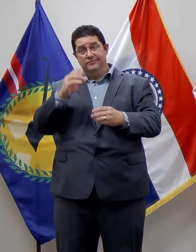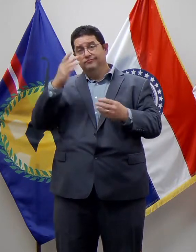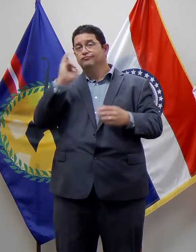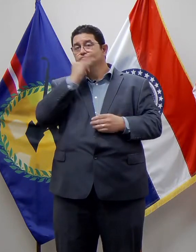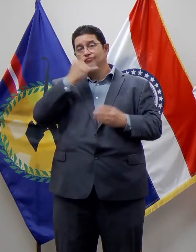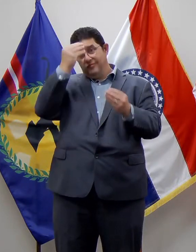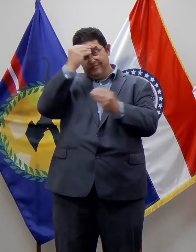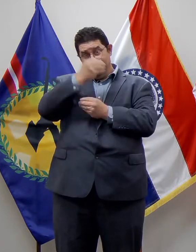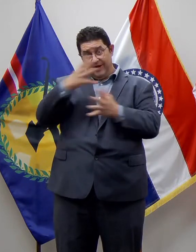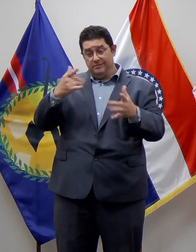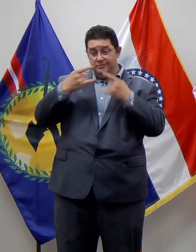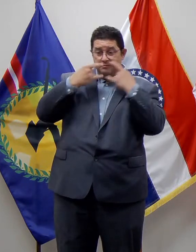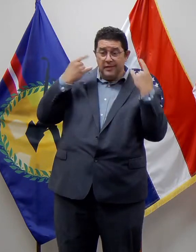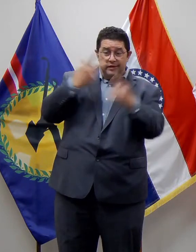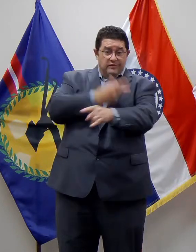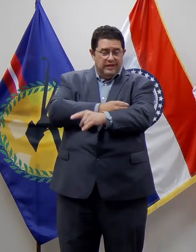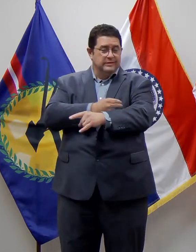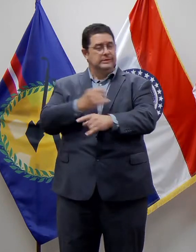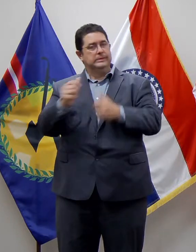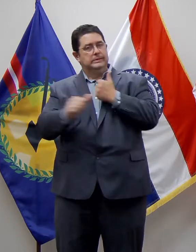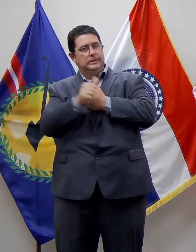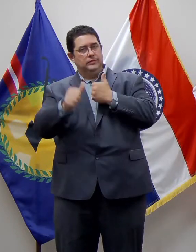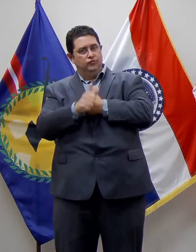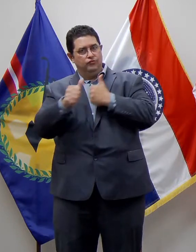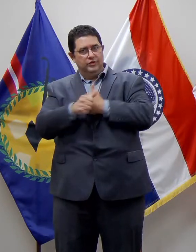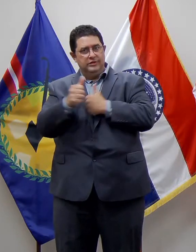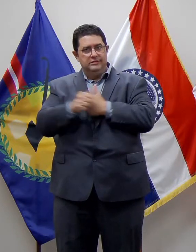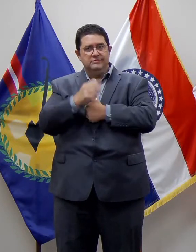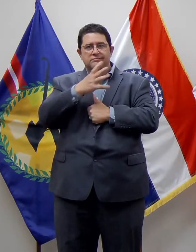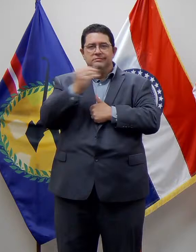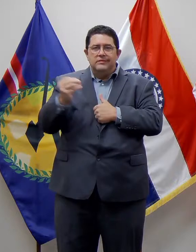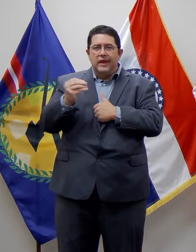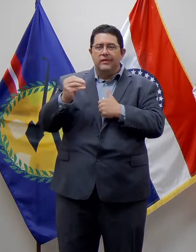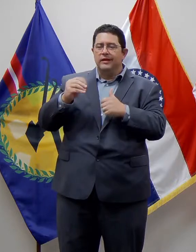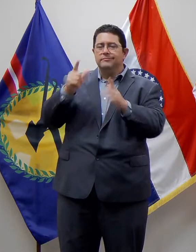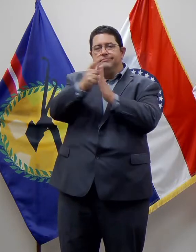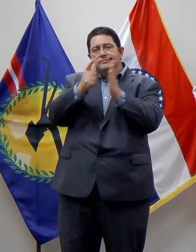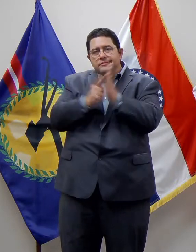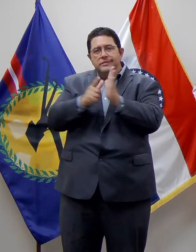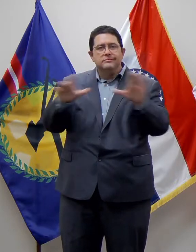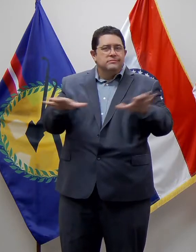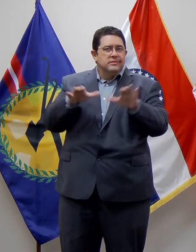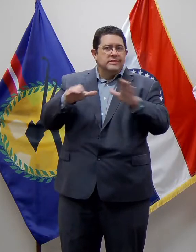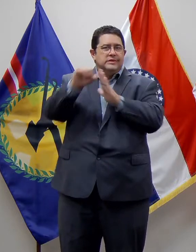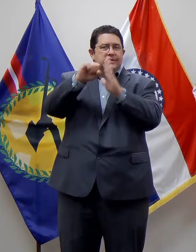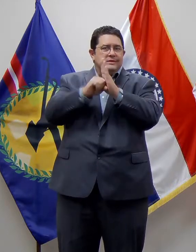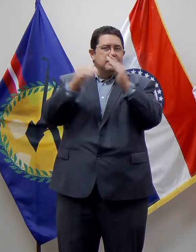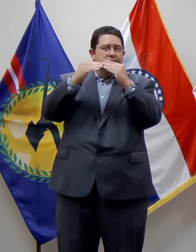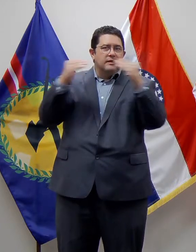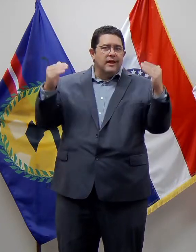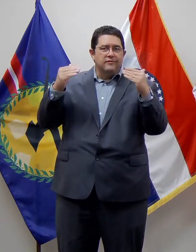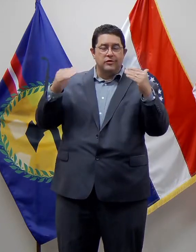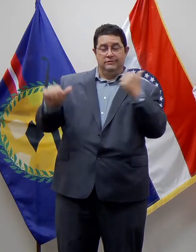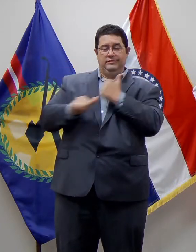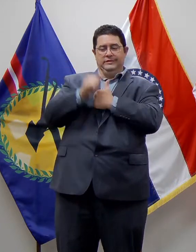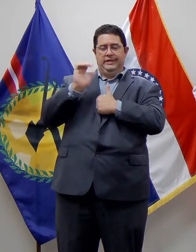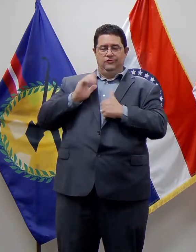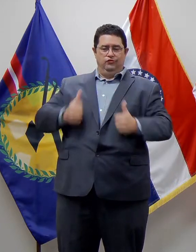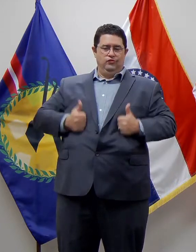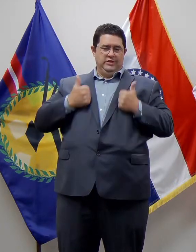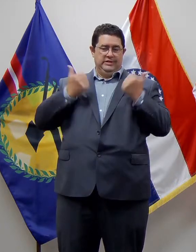is dangerous. Grandstanding legal actions at the state level have endangered residents here and across